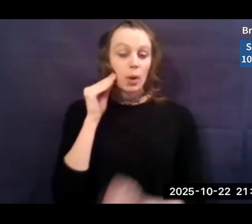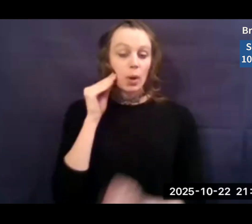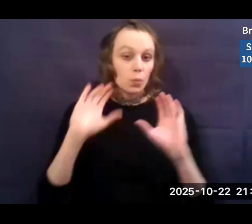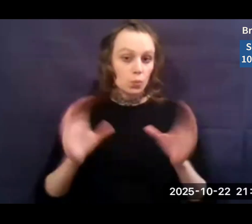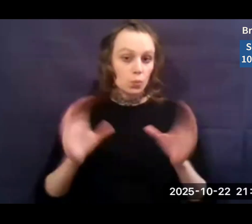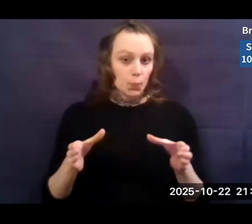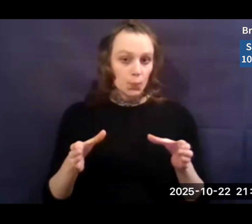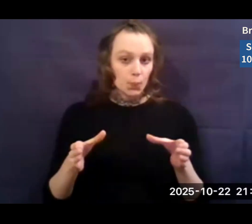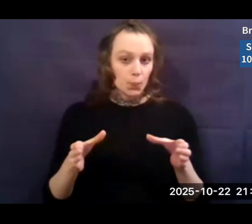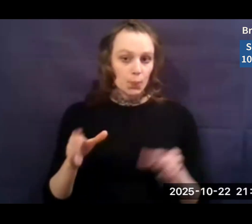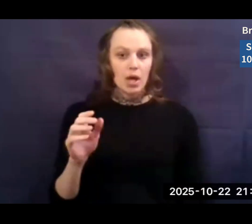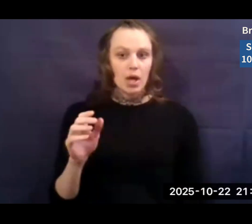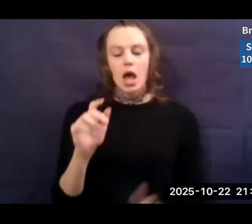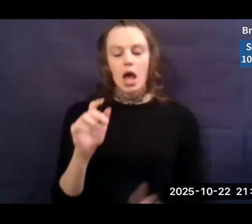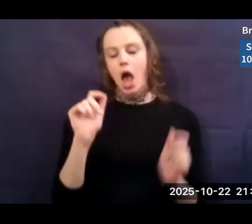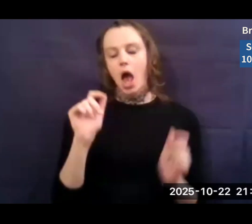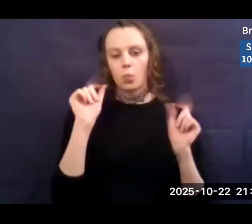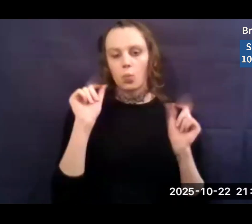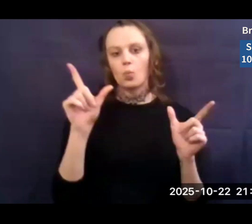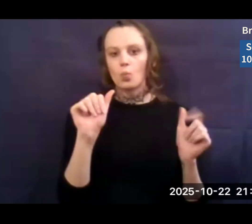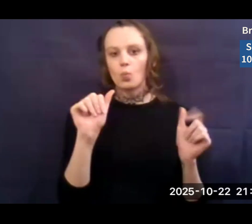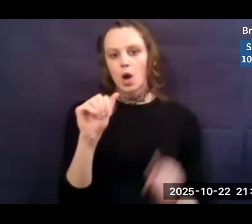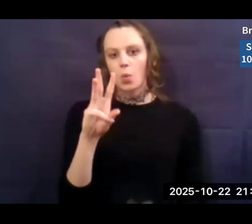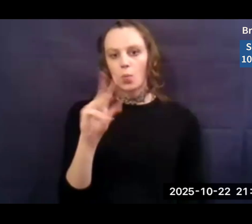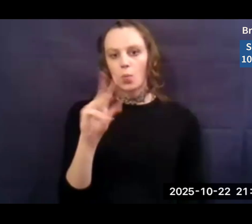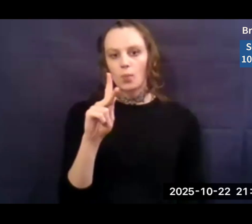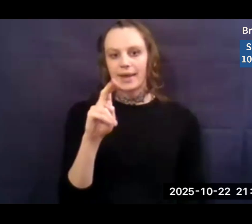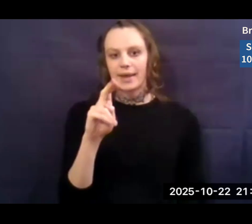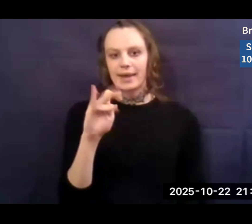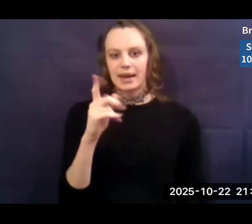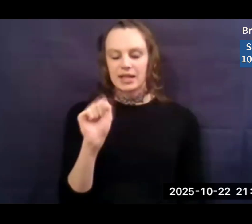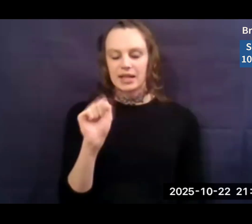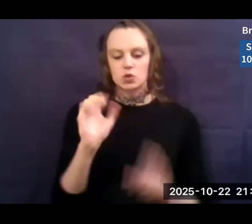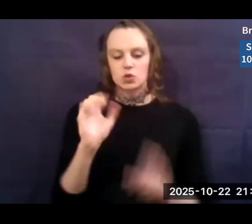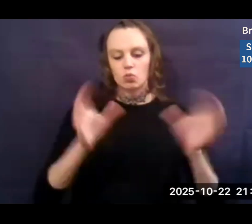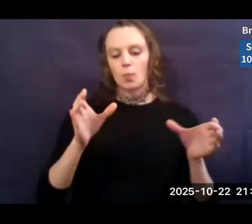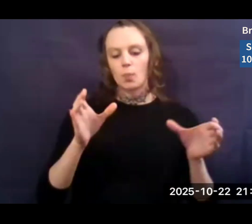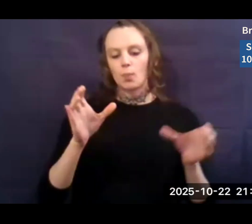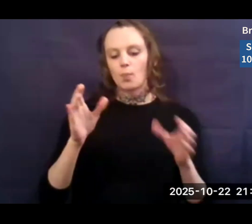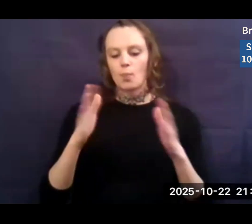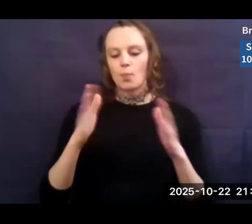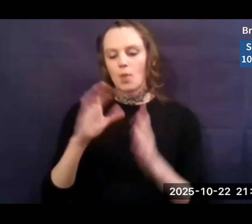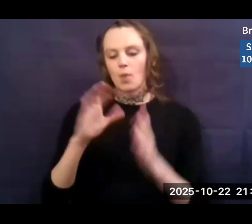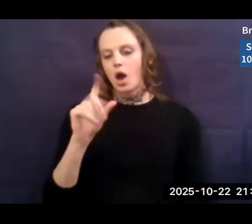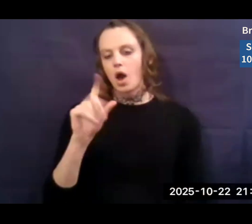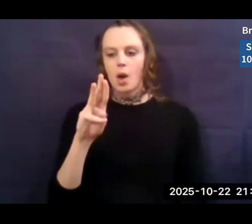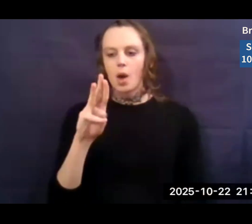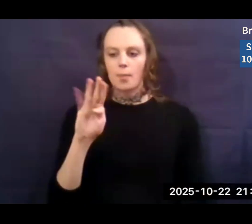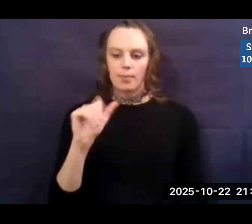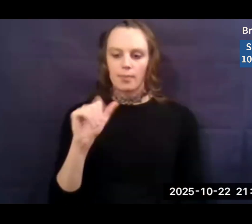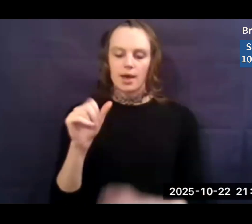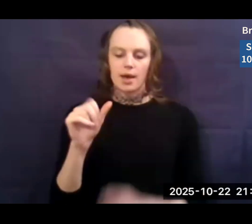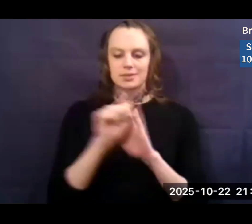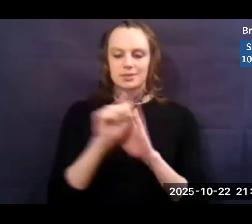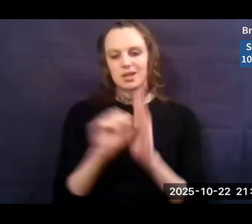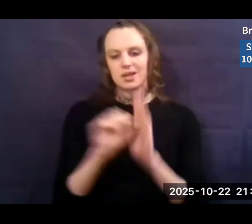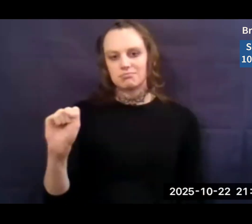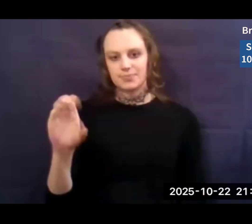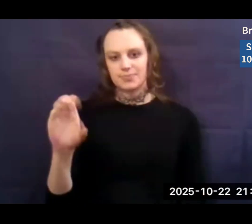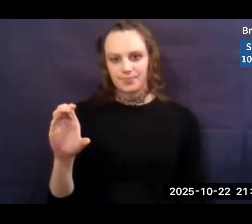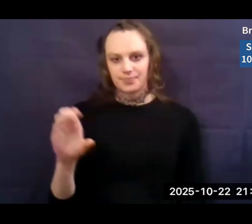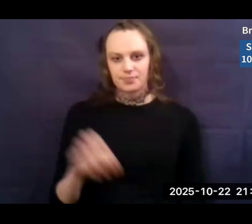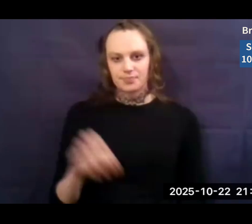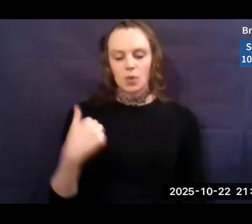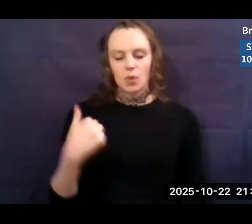is the Awakenings group in Columbia, South Carolina, where I live. We meet 7 days a week